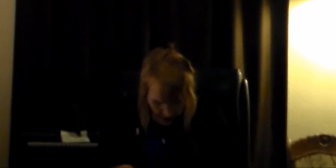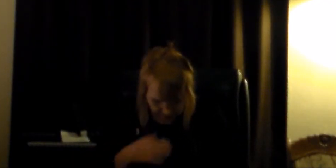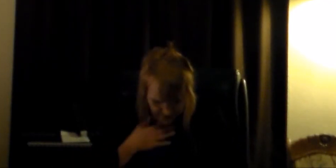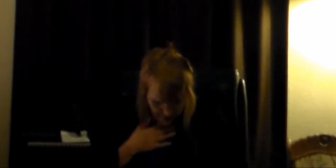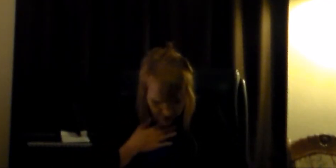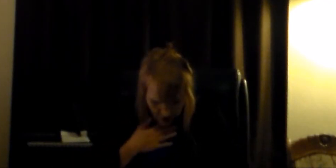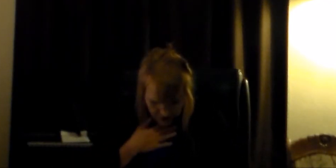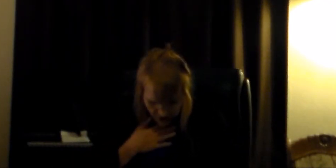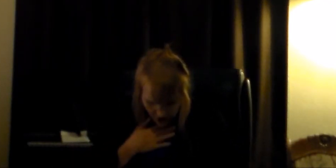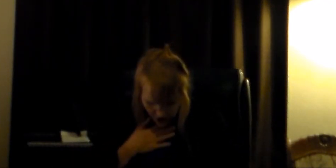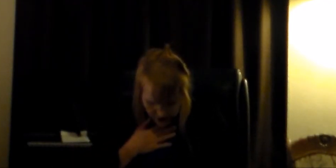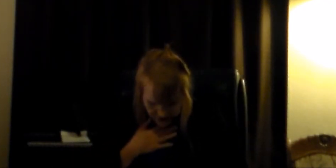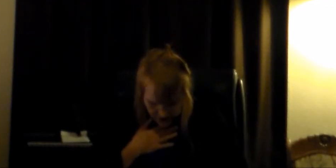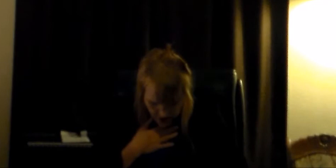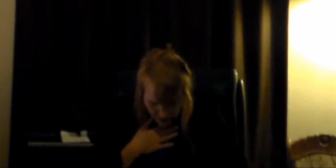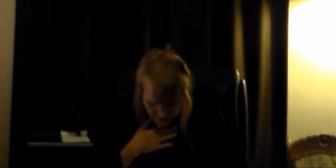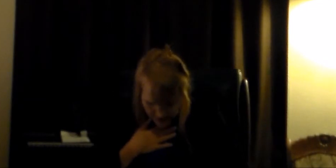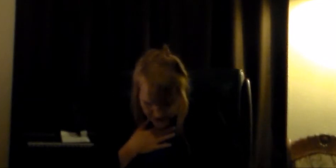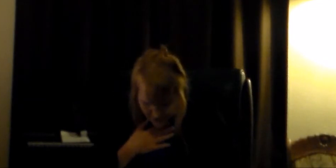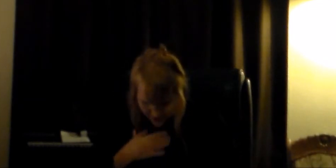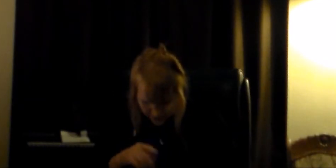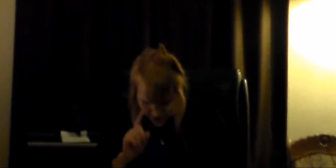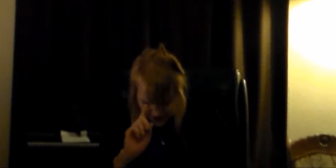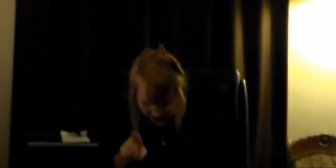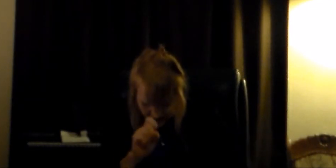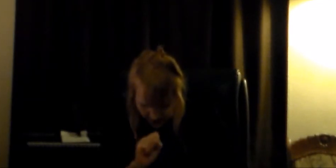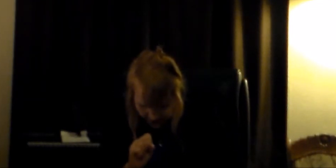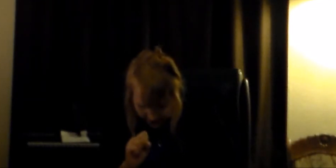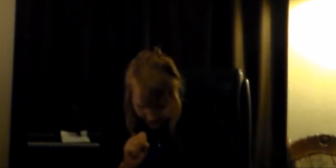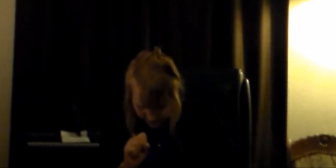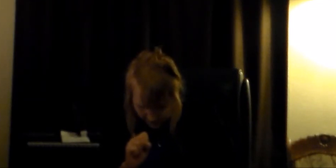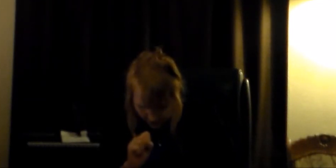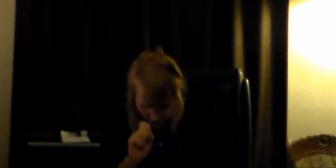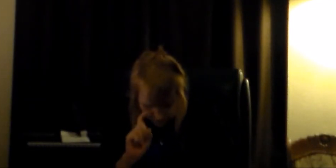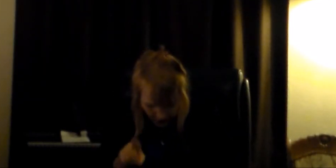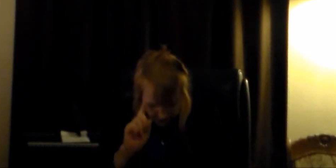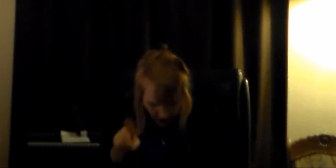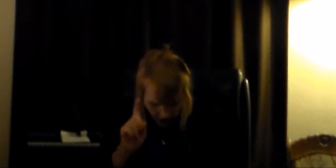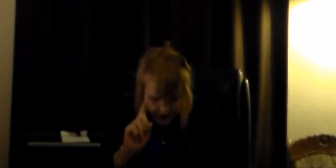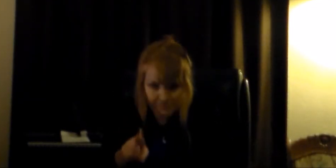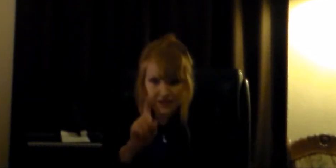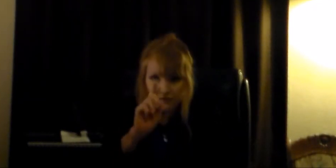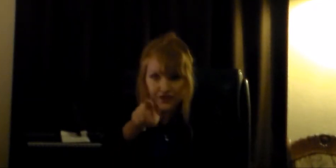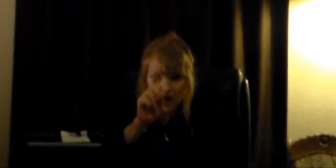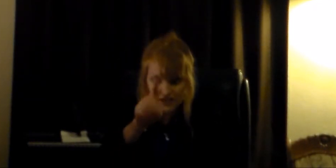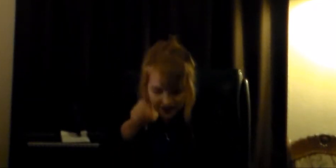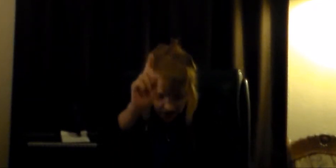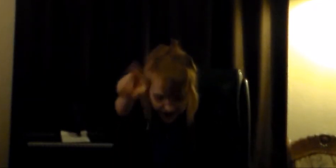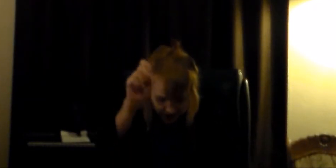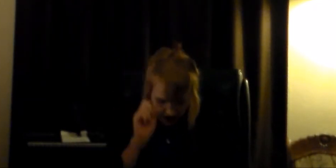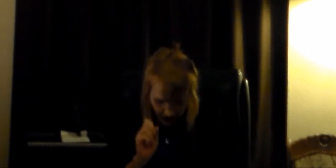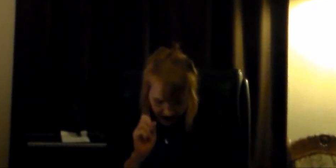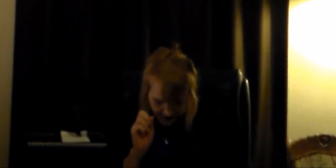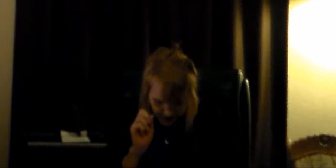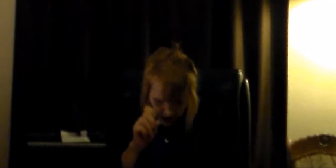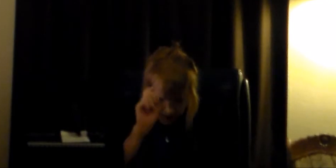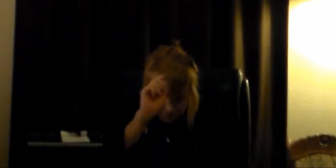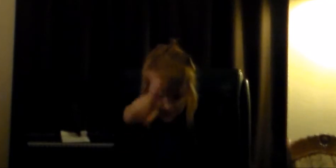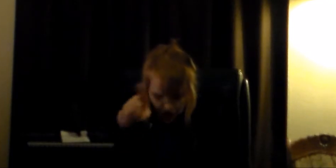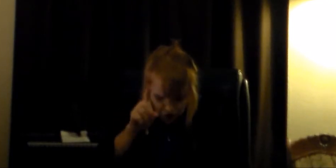comes from the heart, and these are what makes a man a person unclean. For out of the heart comes evil thoughts,